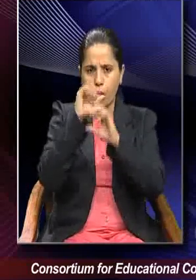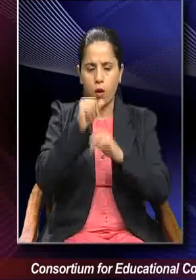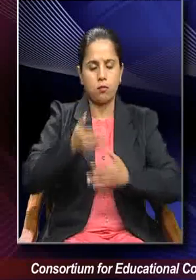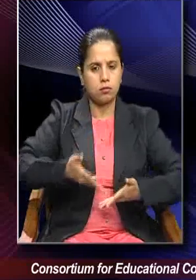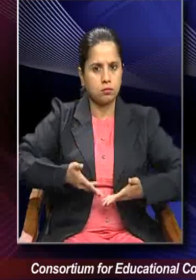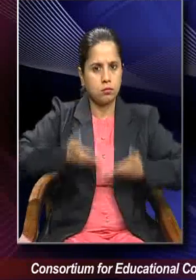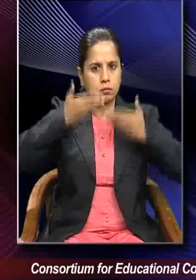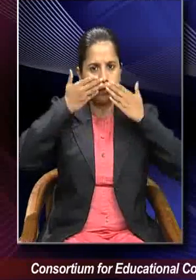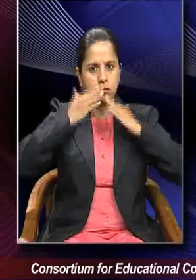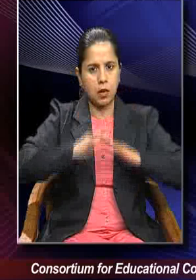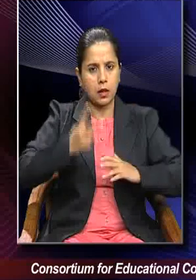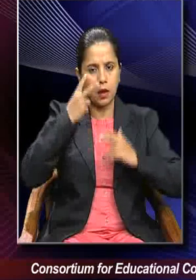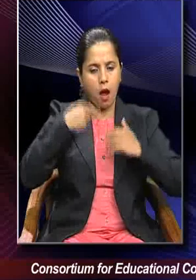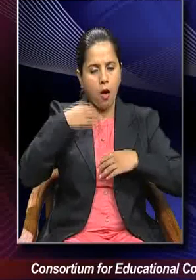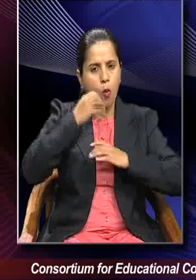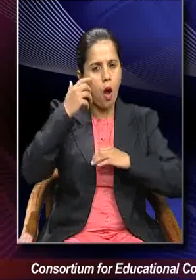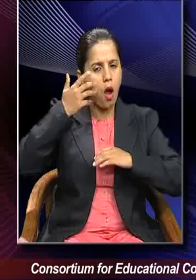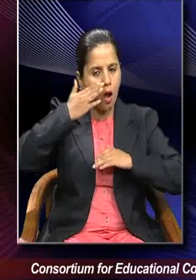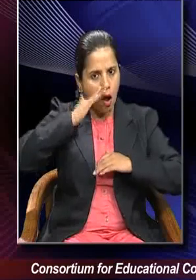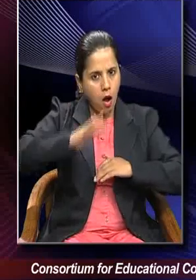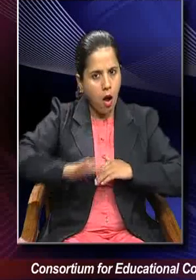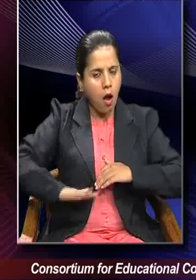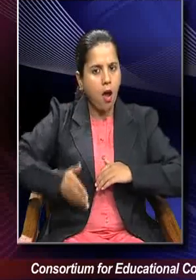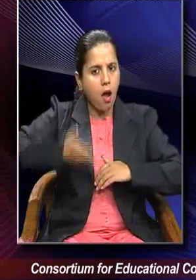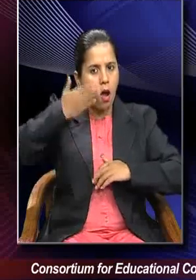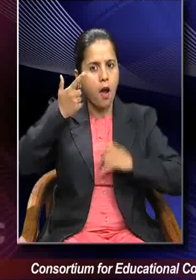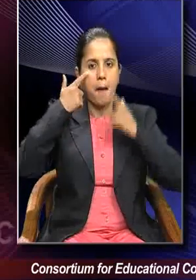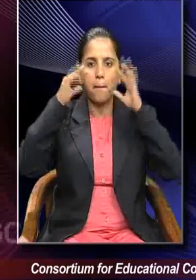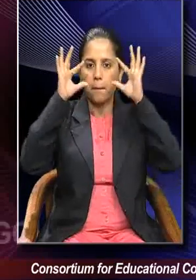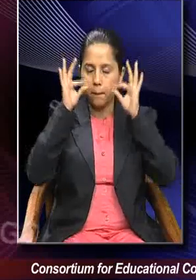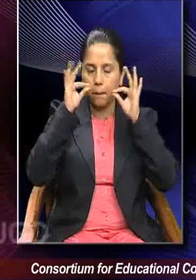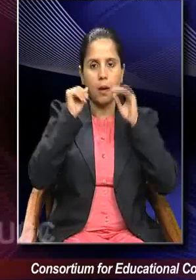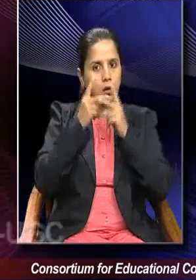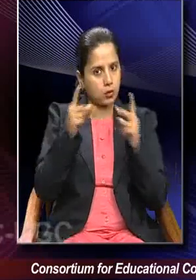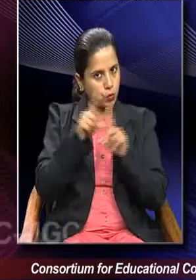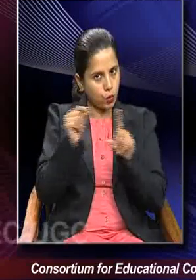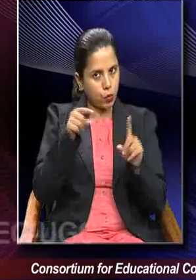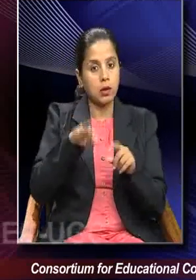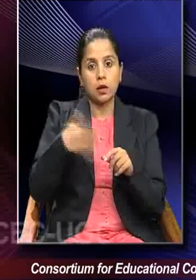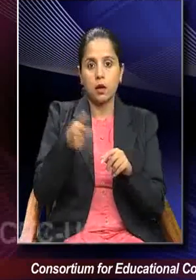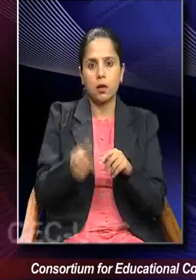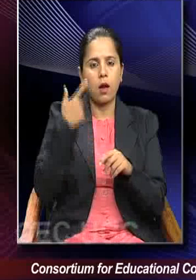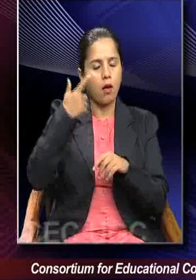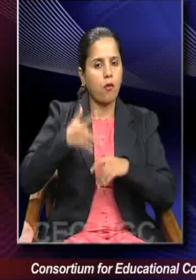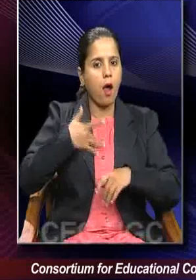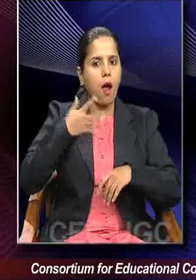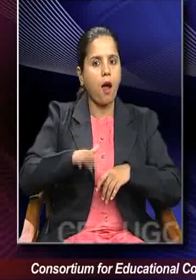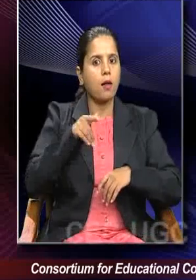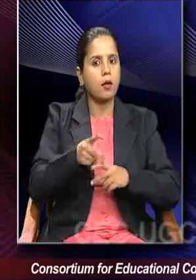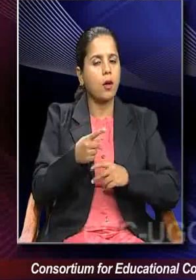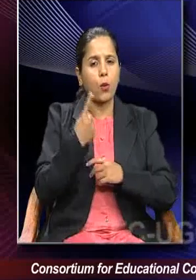breath by closing your eyes and paying attention to the sensation of